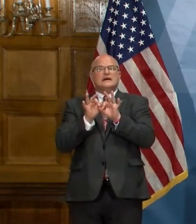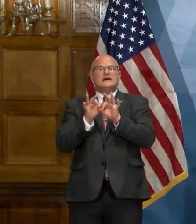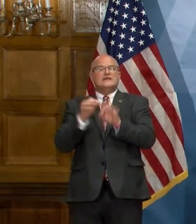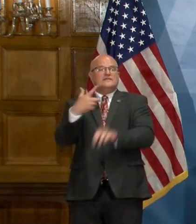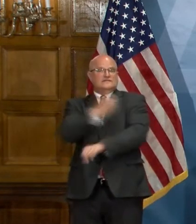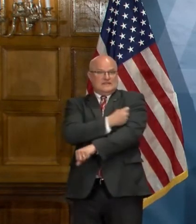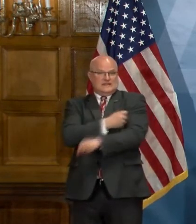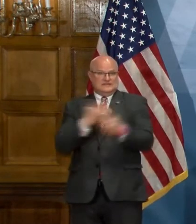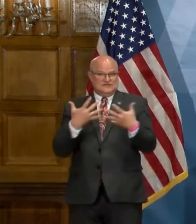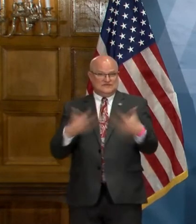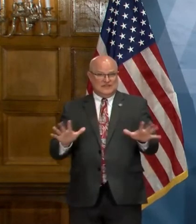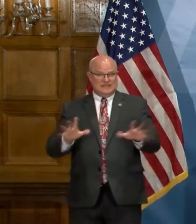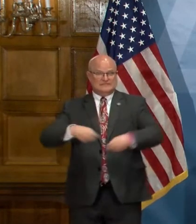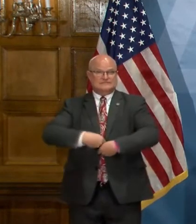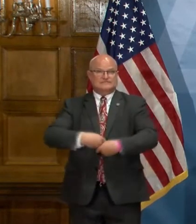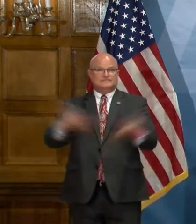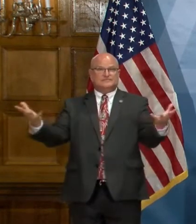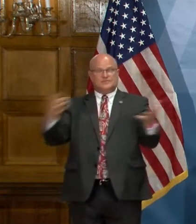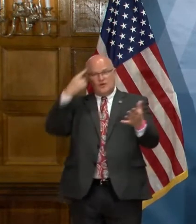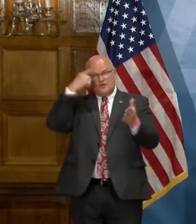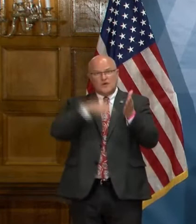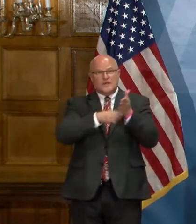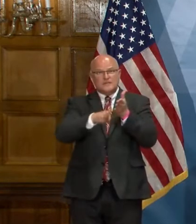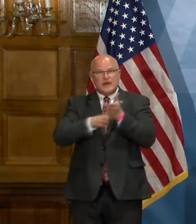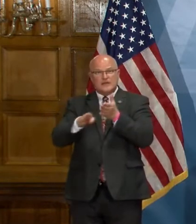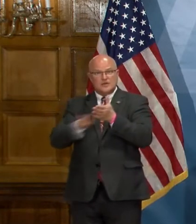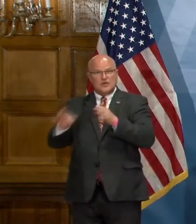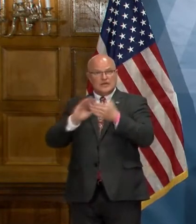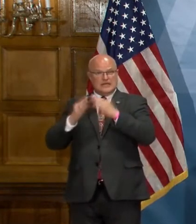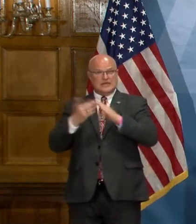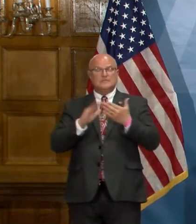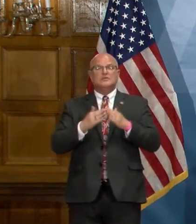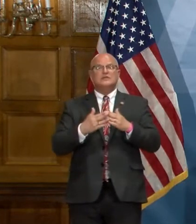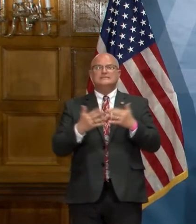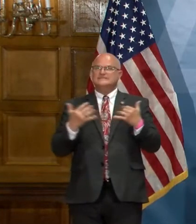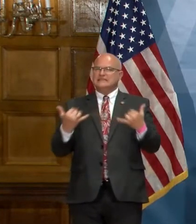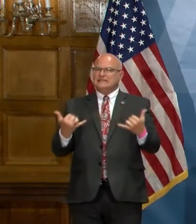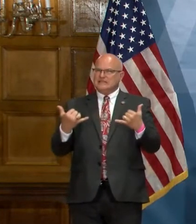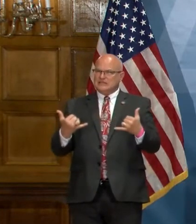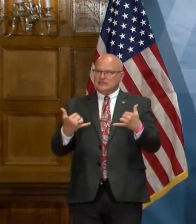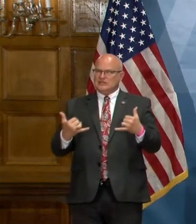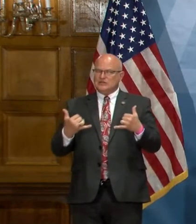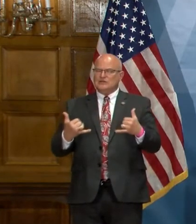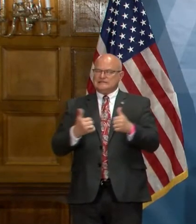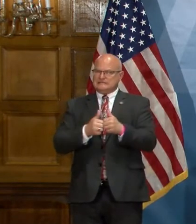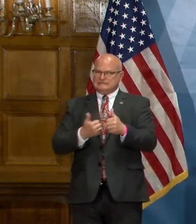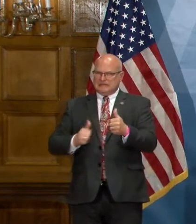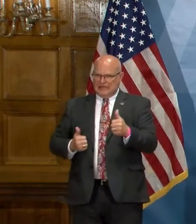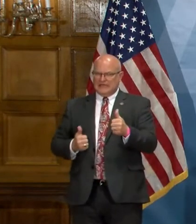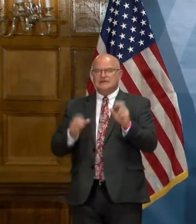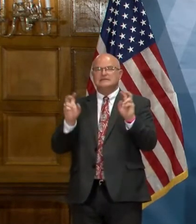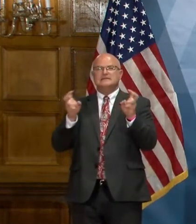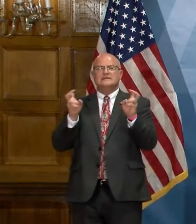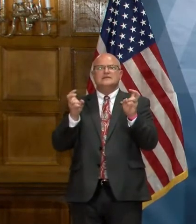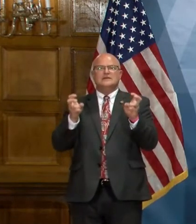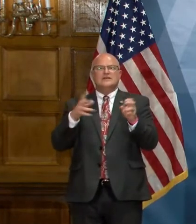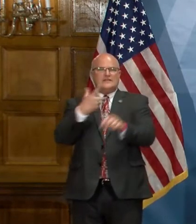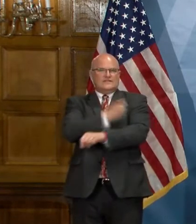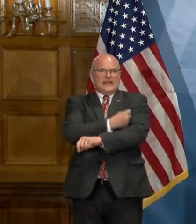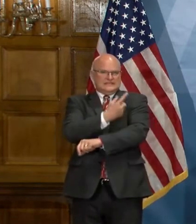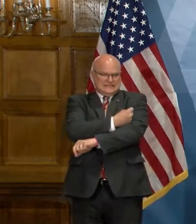getting vaccinations out in a minority community, which currently is behind in terms of